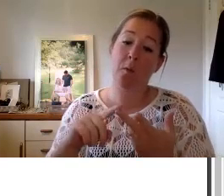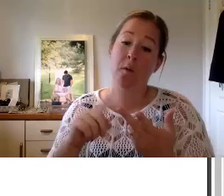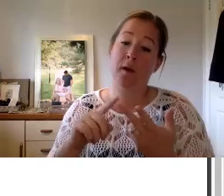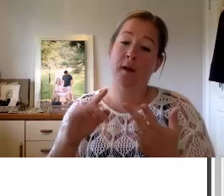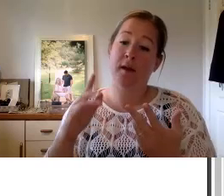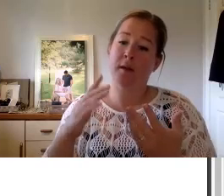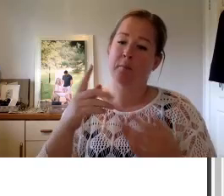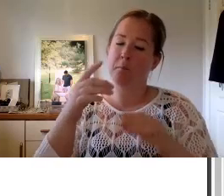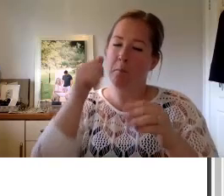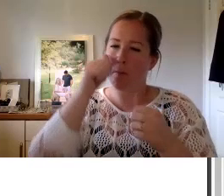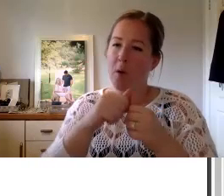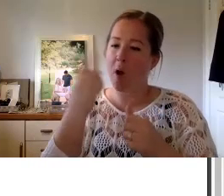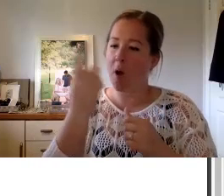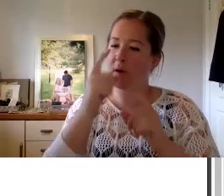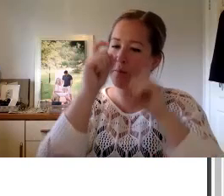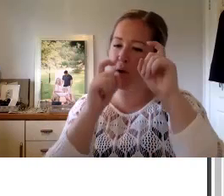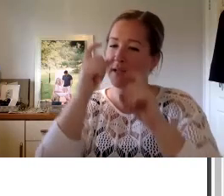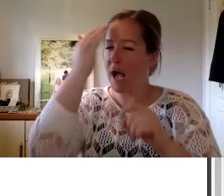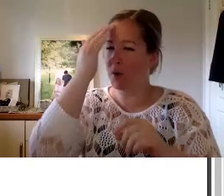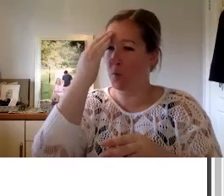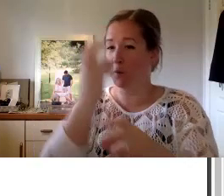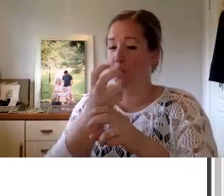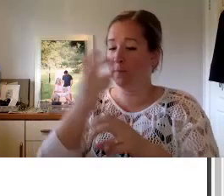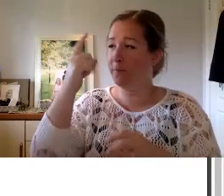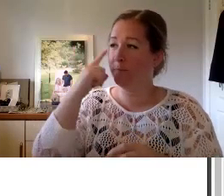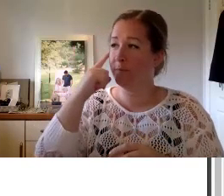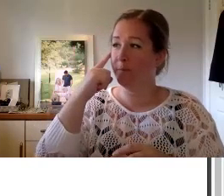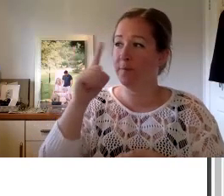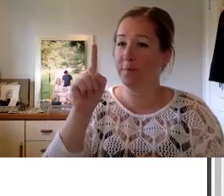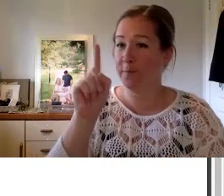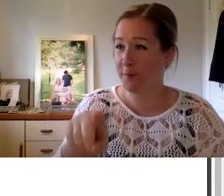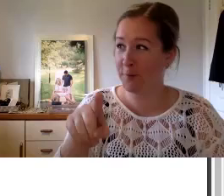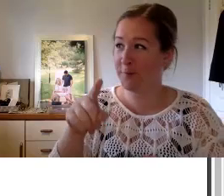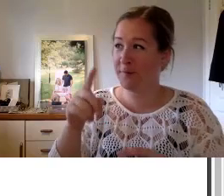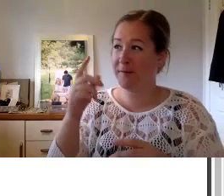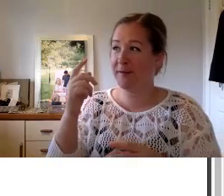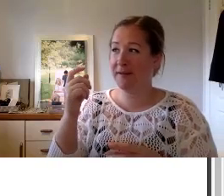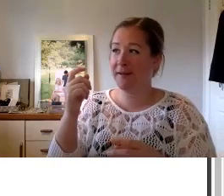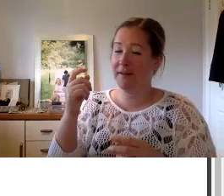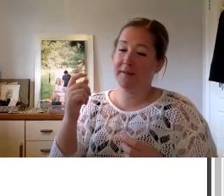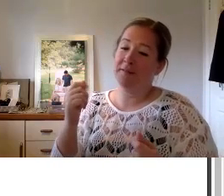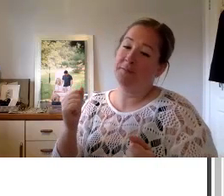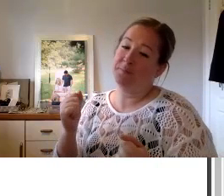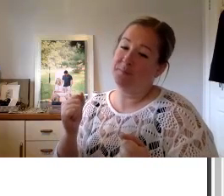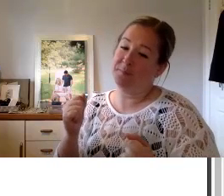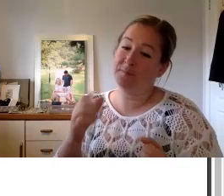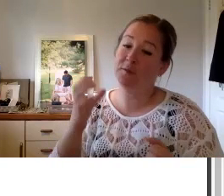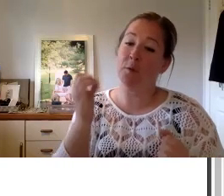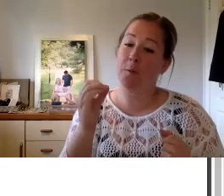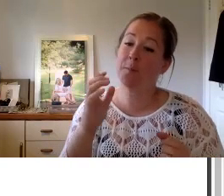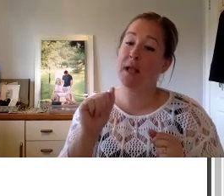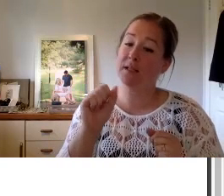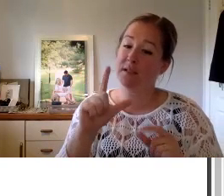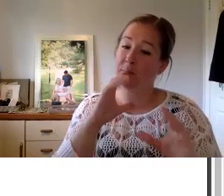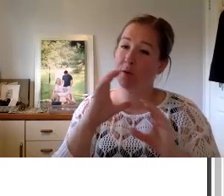Best way is to do it in front of a mirror and use those expressions so you know what you're doing. It's a good way to